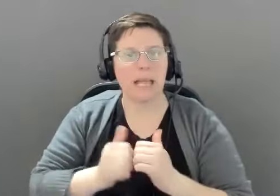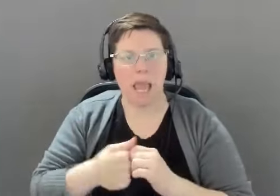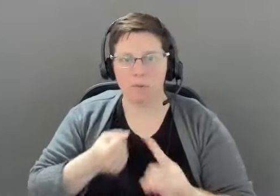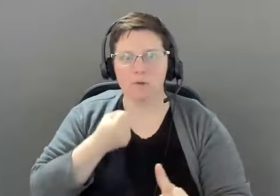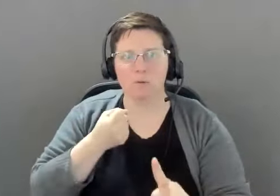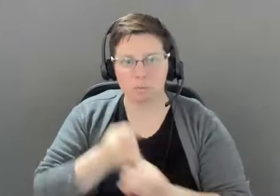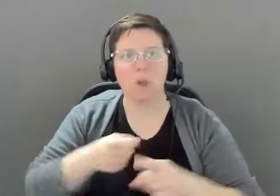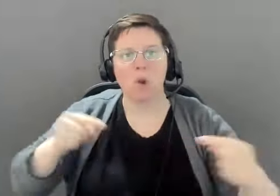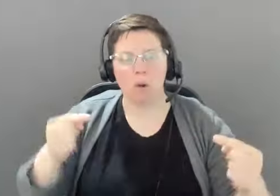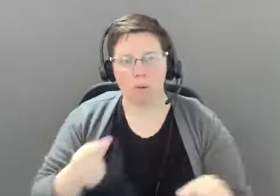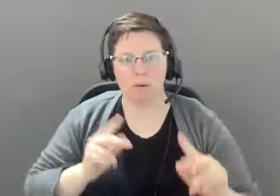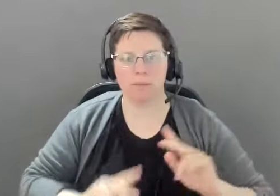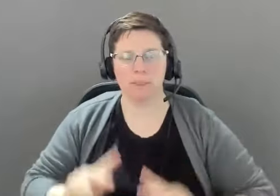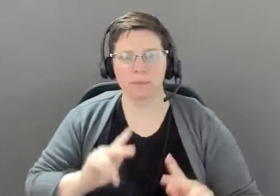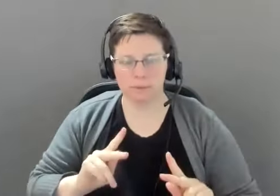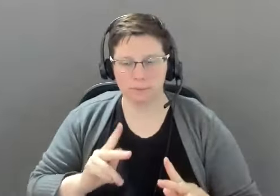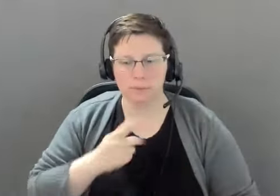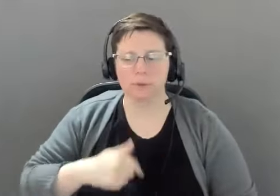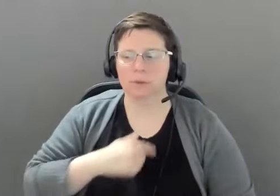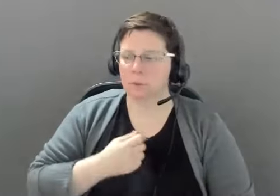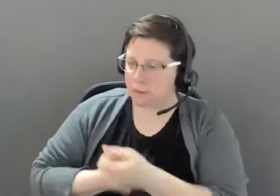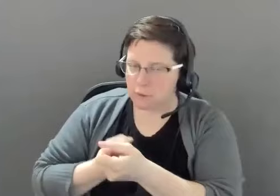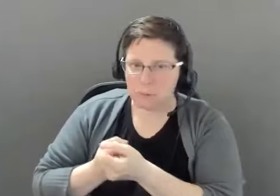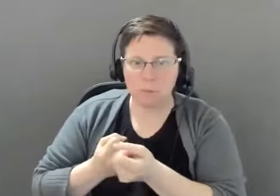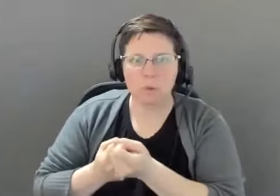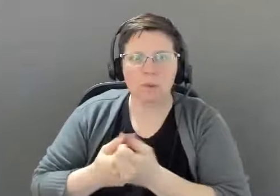uphold solidarity with Indigenous survivors and those supporting them.